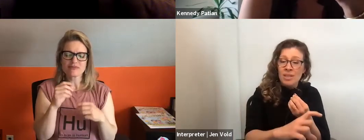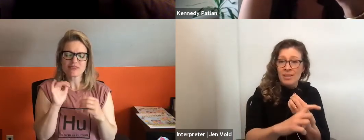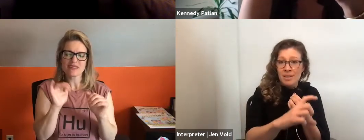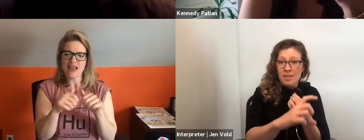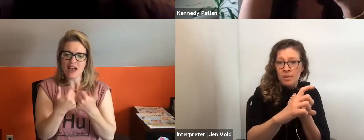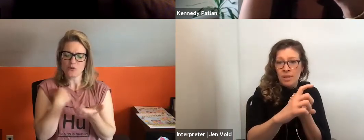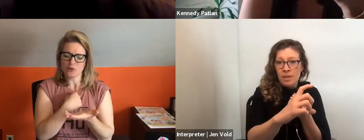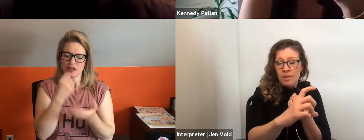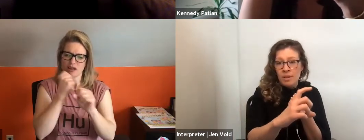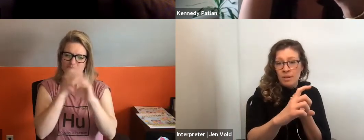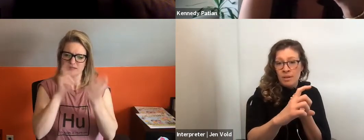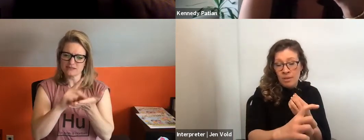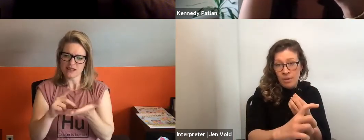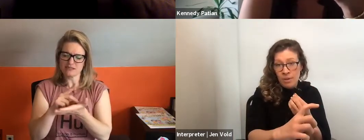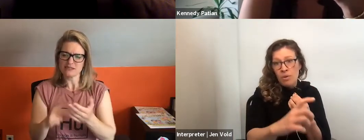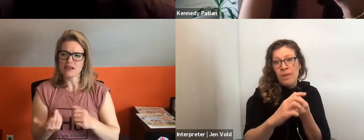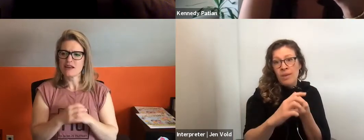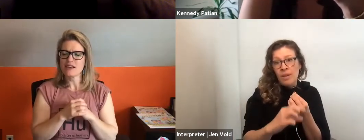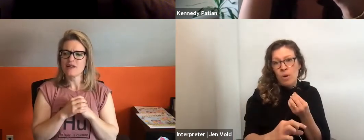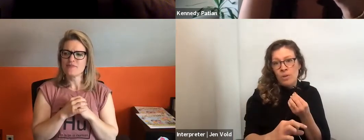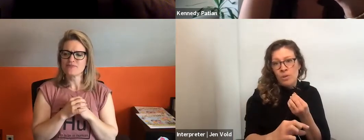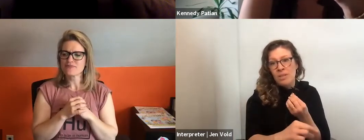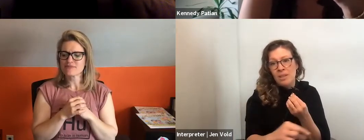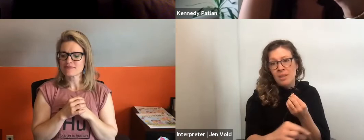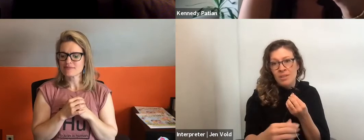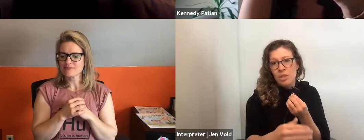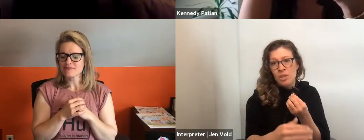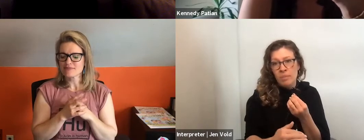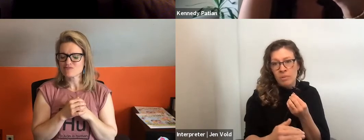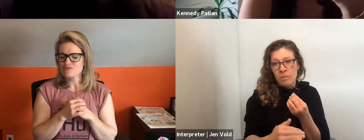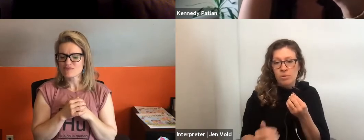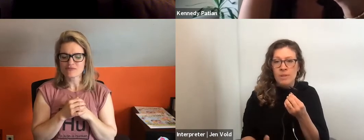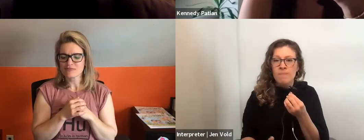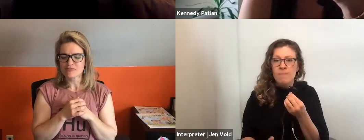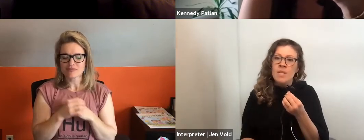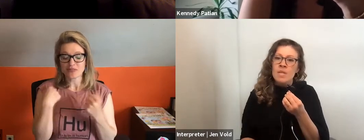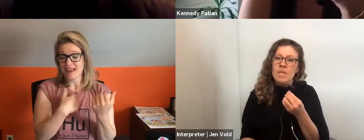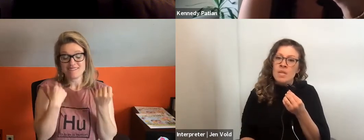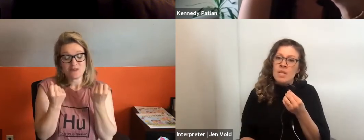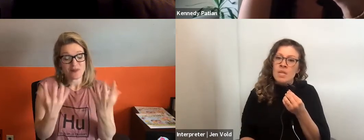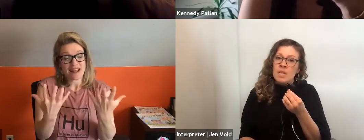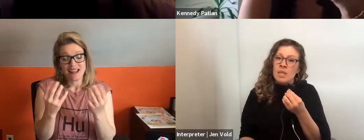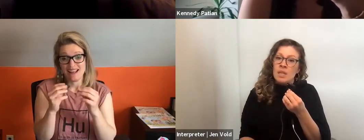you see the ASL in the video, and then you also see the English at the bottom of the screen.